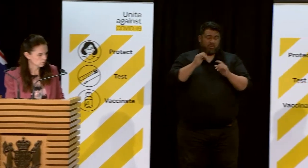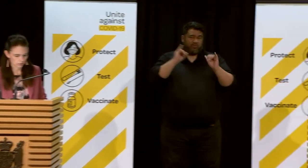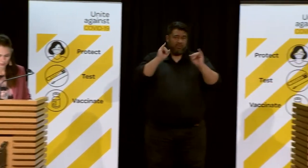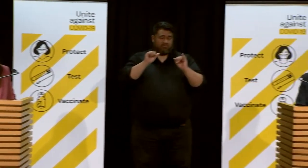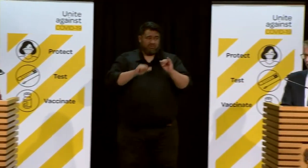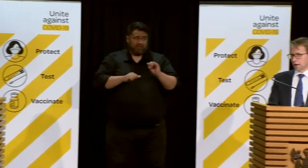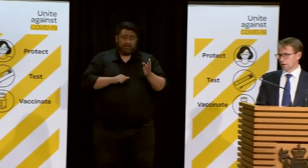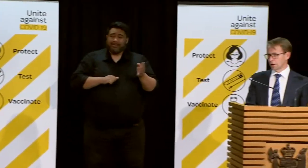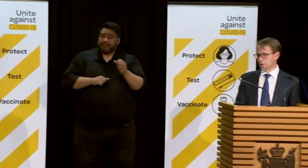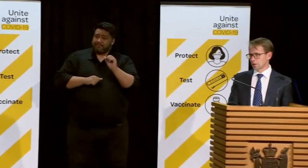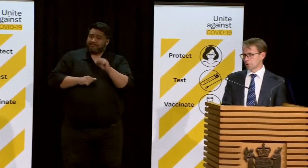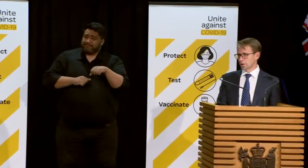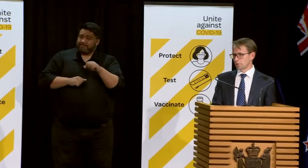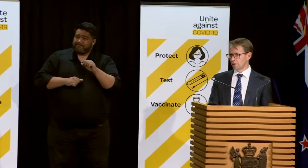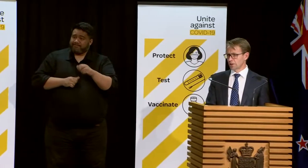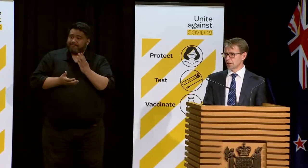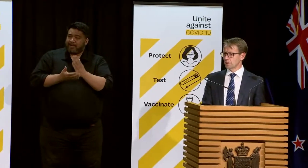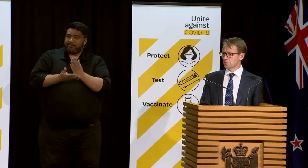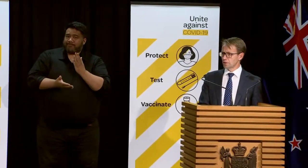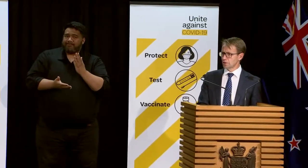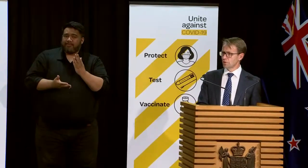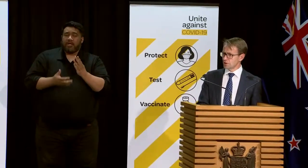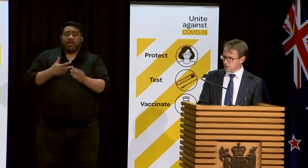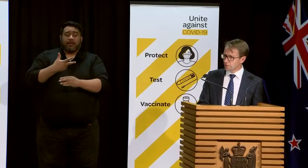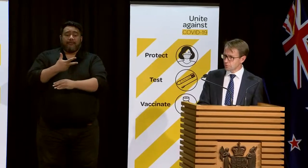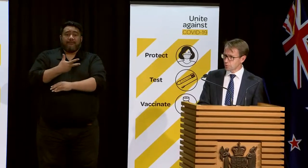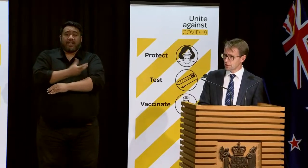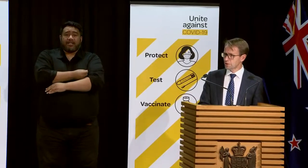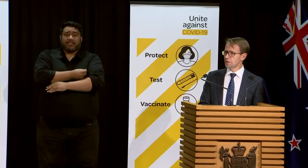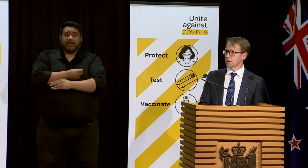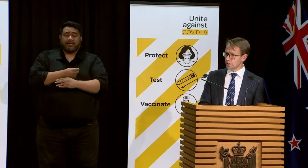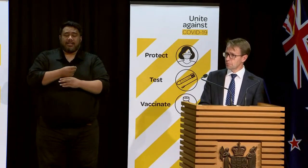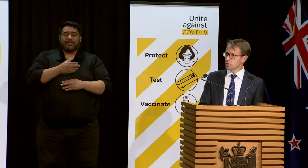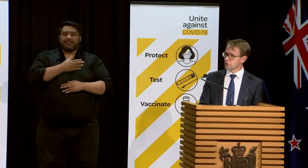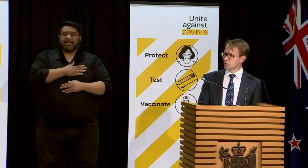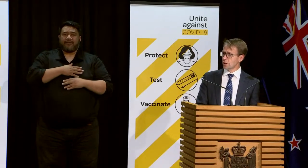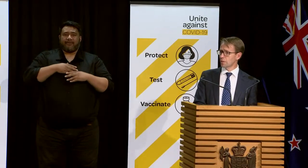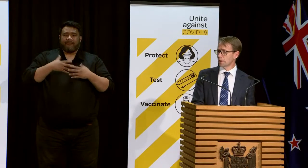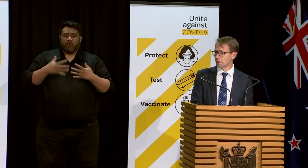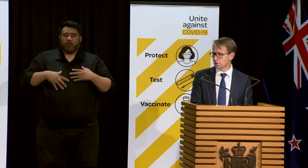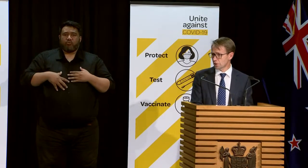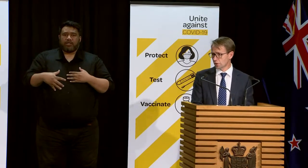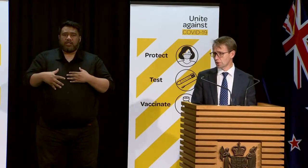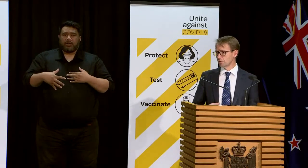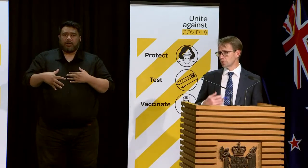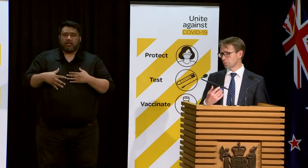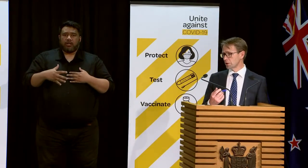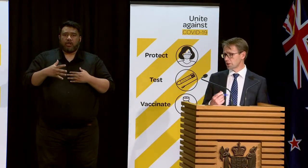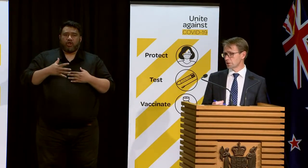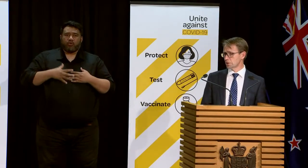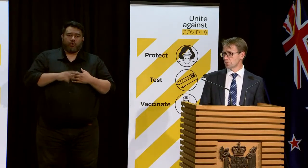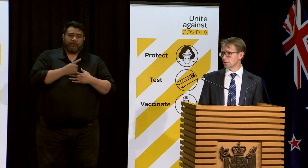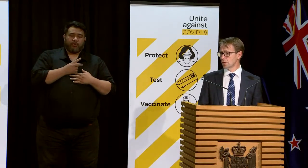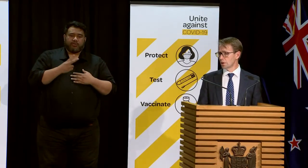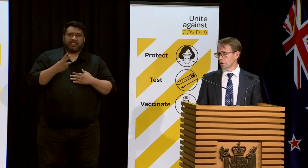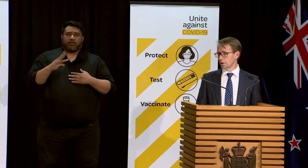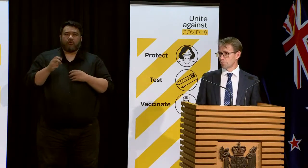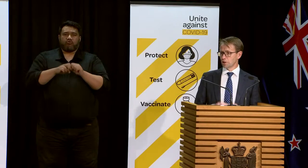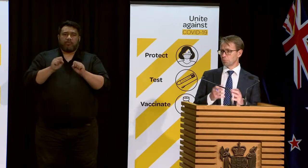no doubt that the vaccine is very safe in pregnancy at any point in time, and not only affords protection